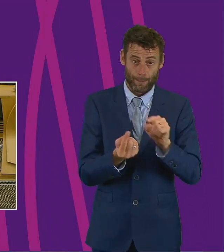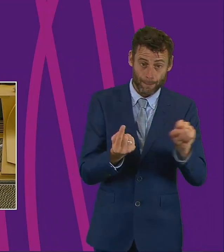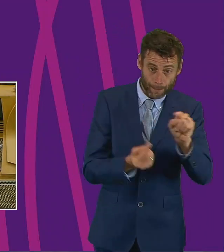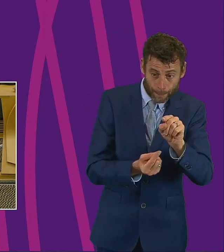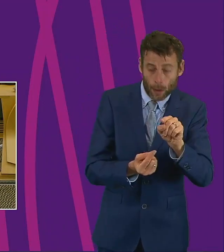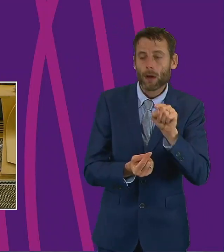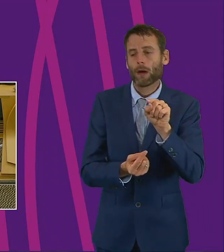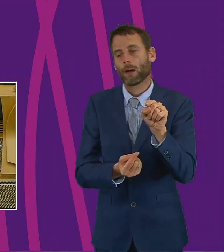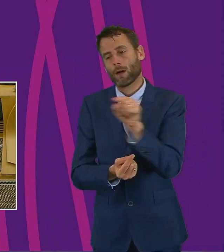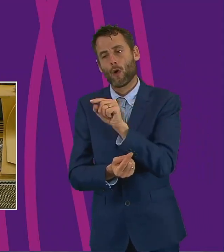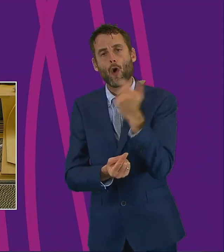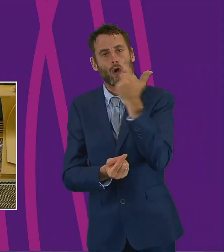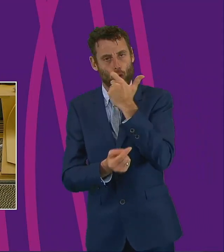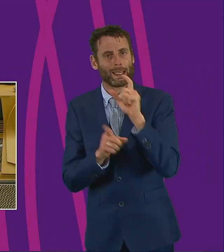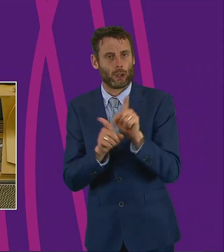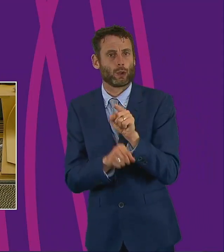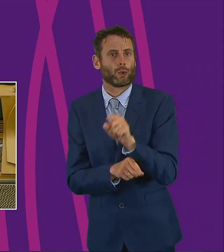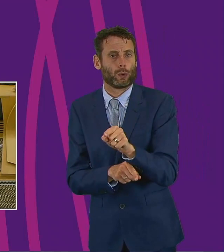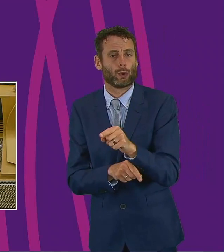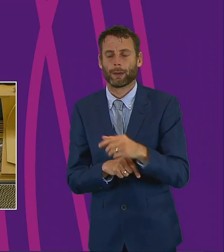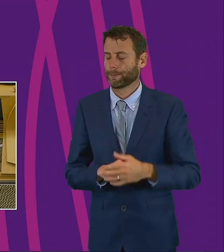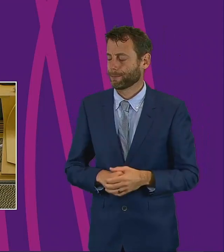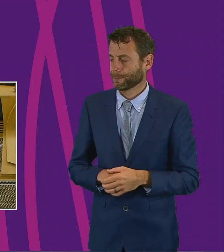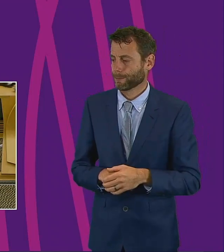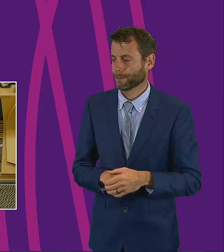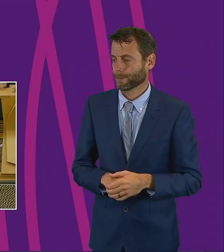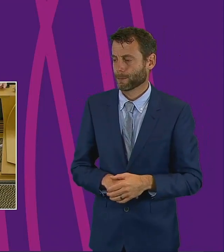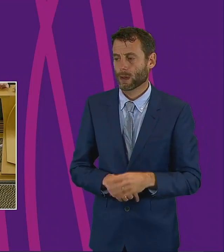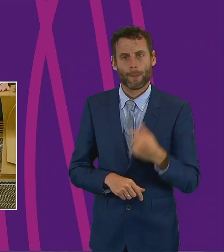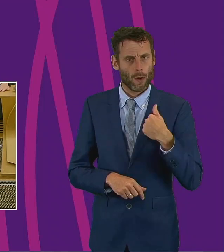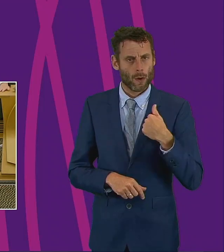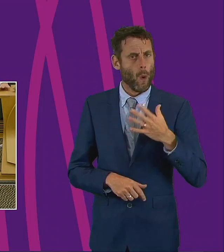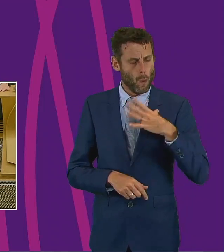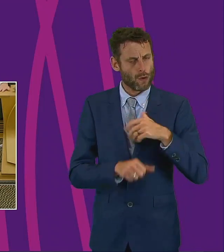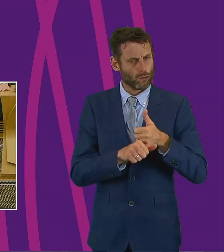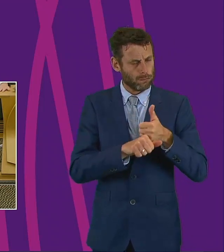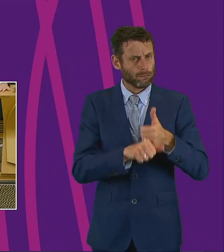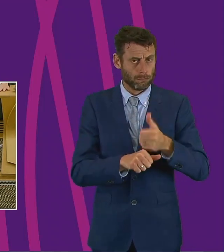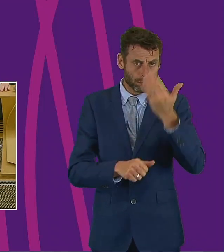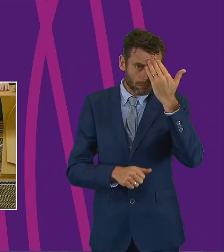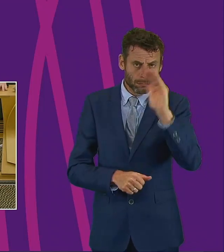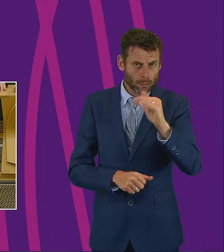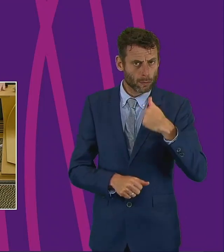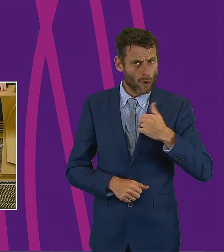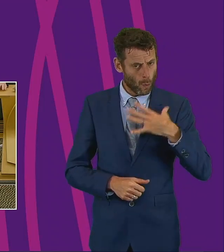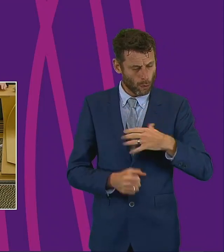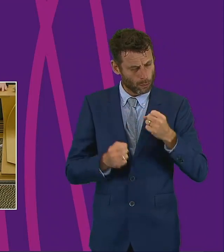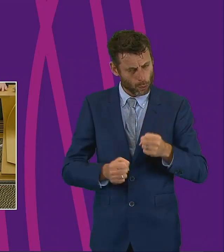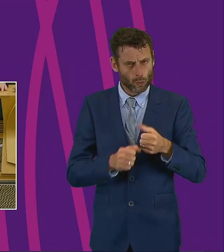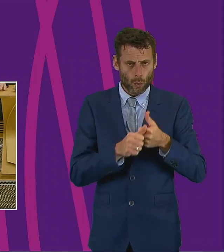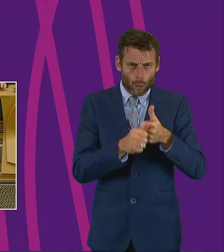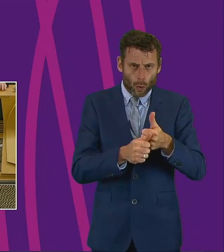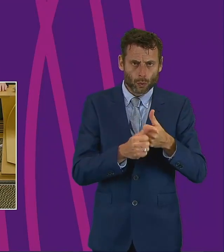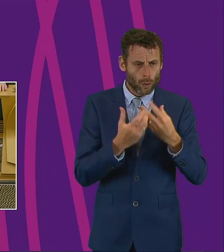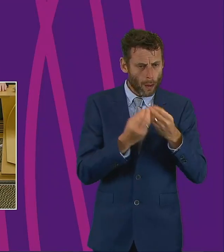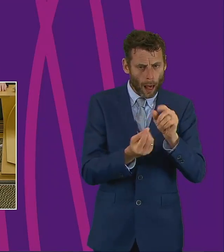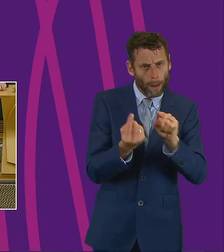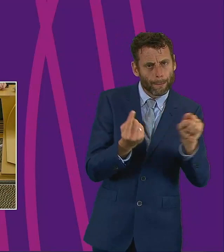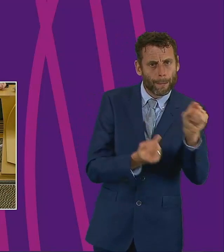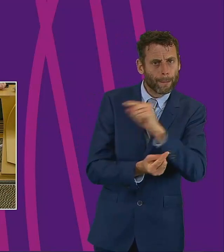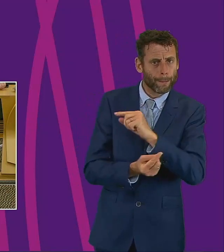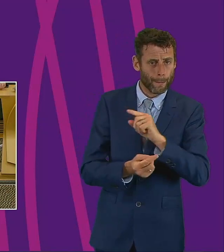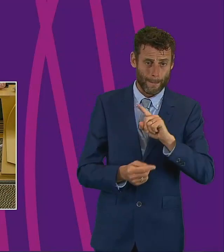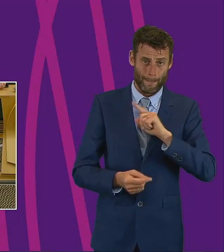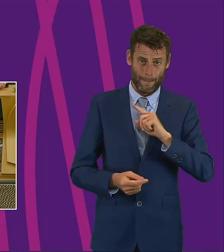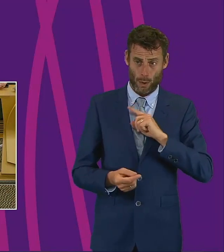But let me stress that we are very keen to do everything we can to provide the support that is needed there,